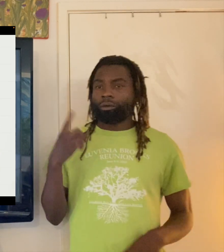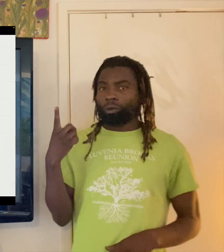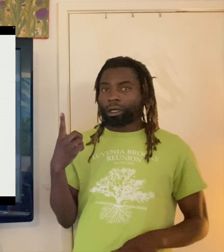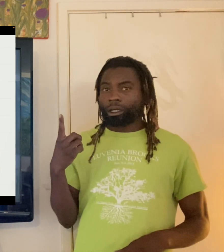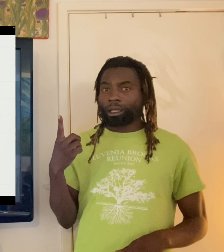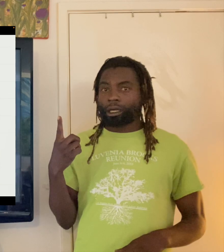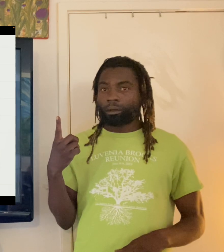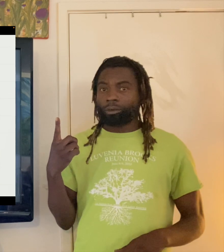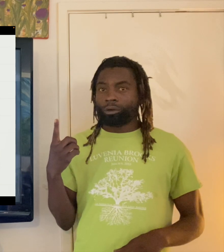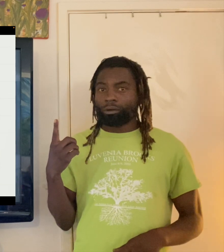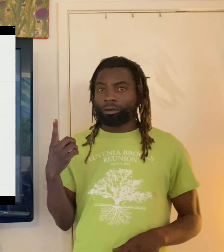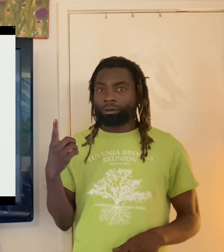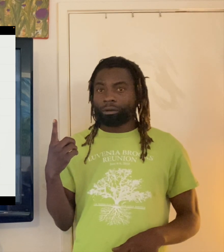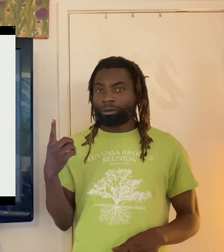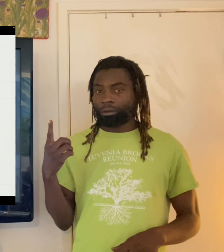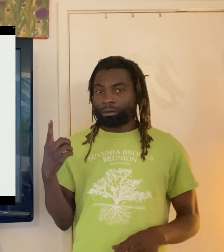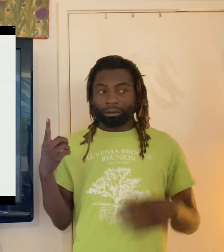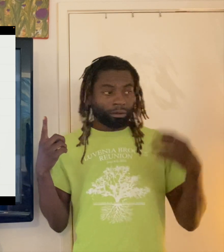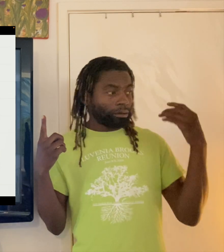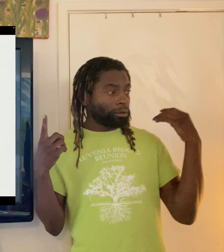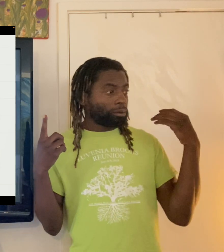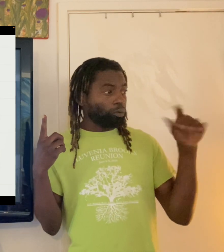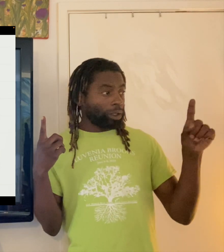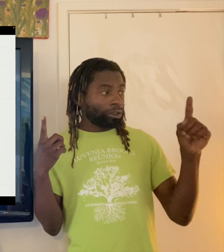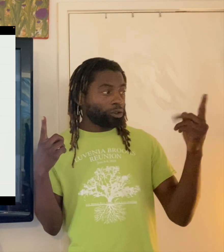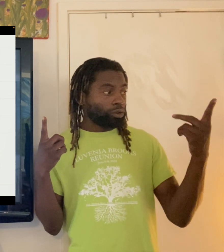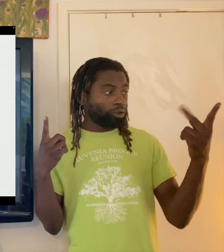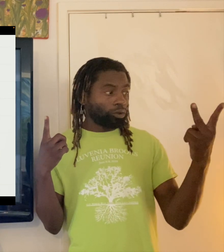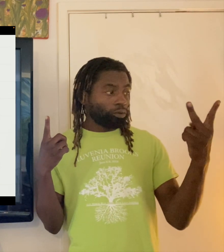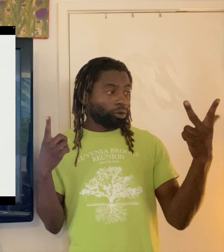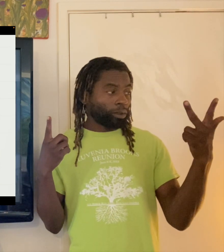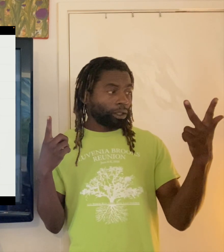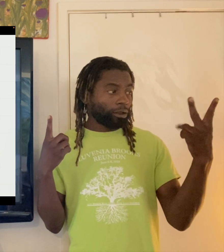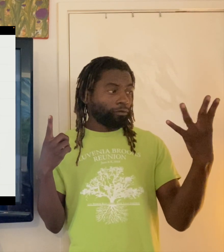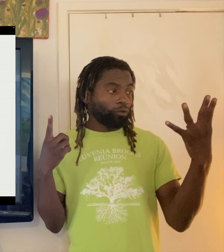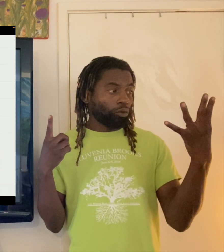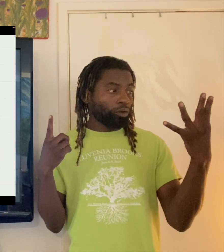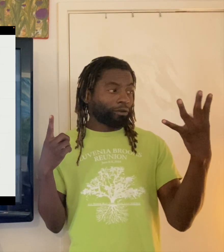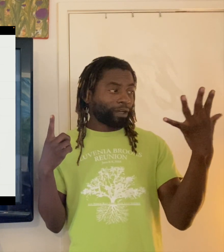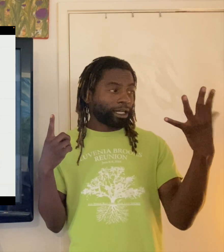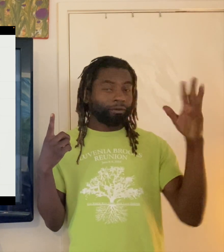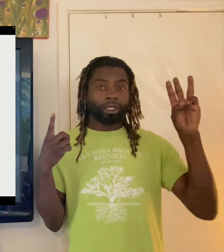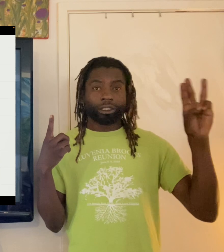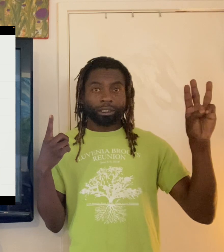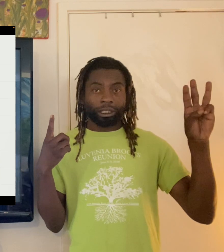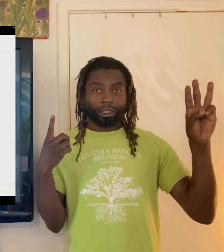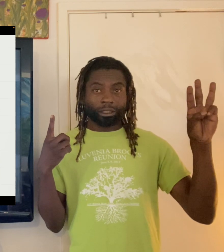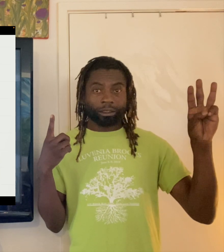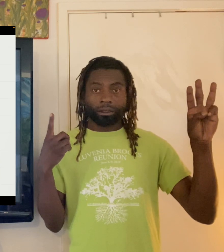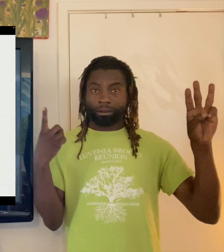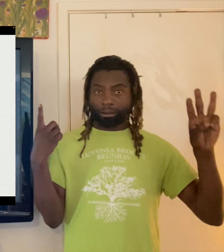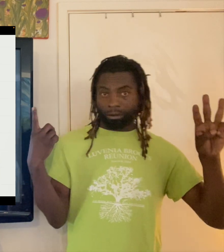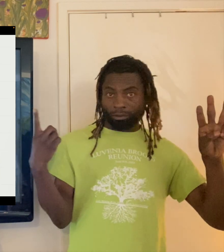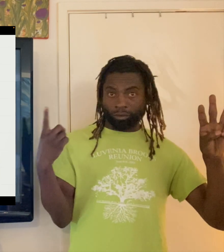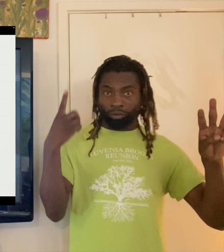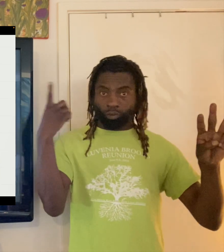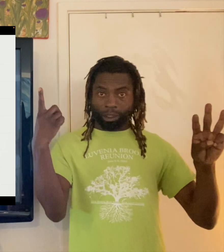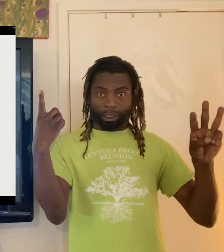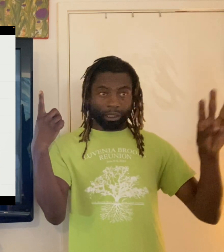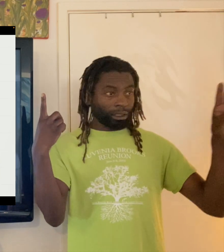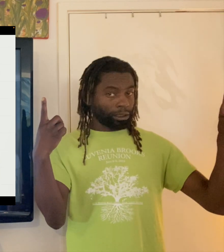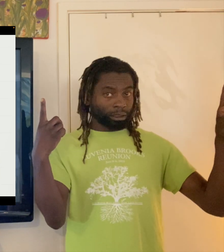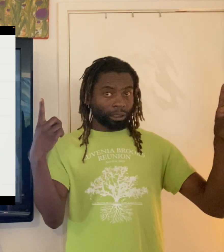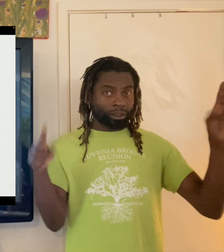bite, and 1, 2, 3, 4, 5, 6 apples with no